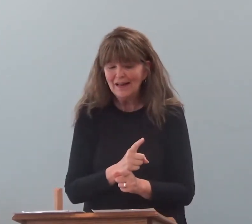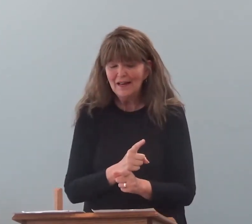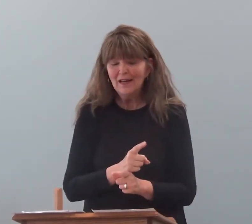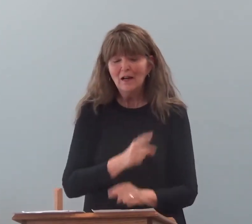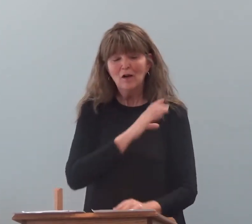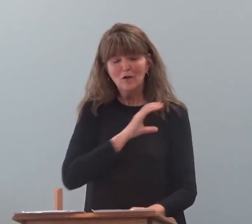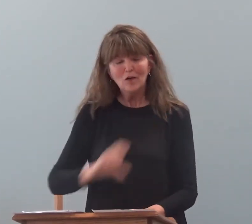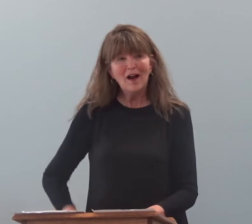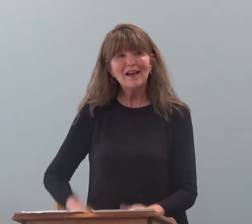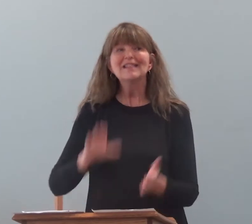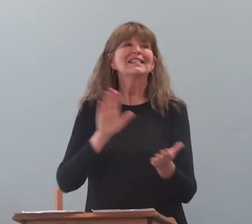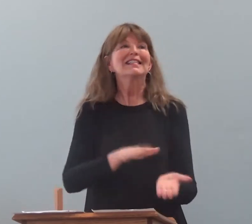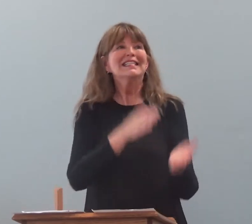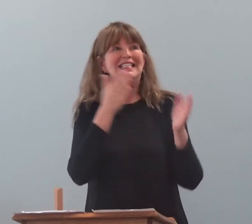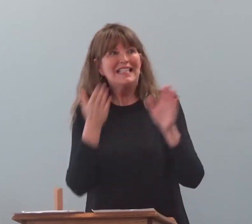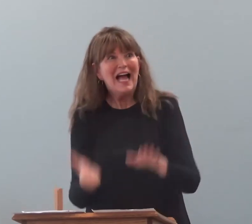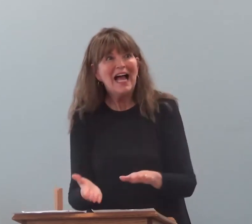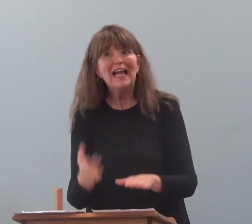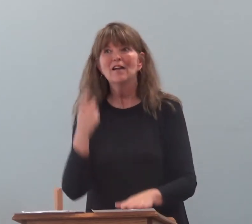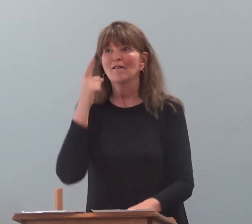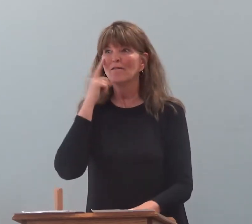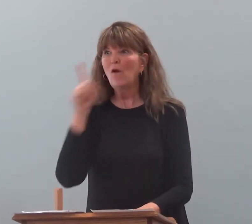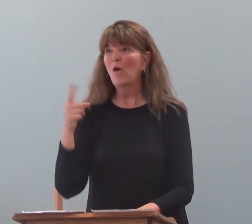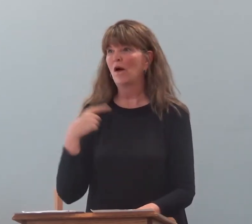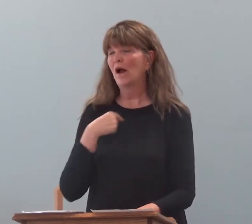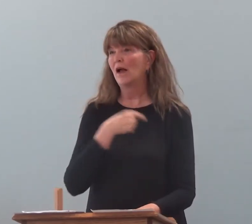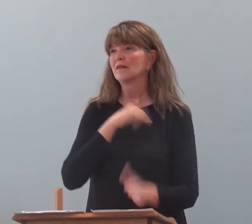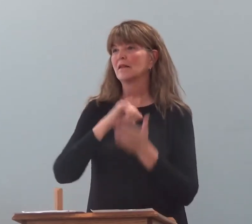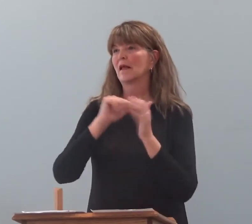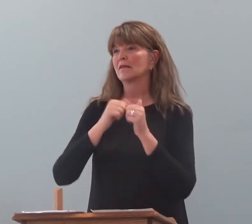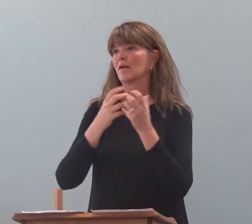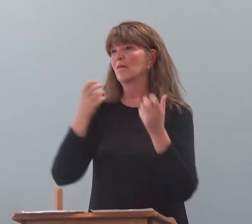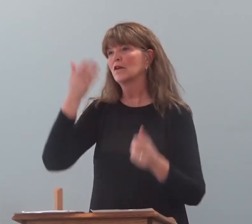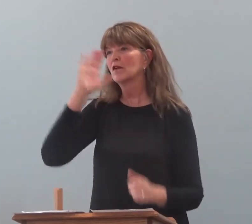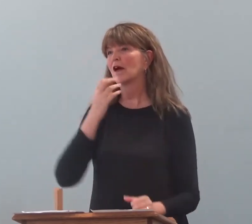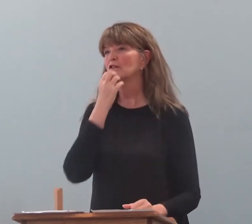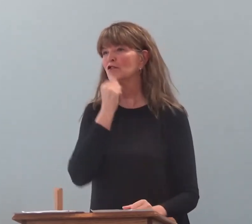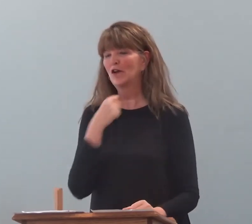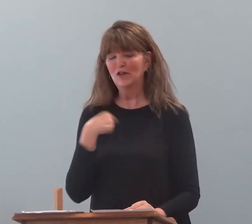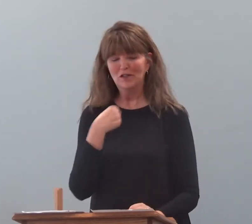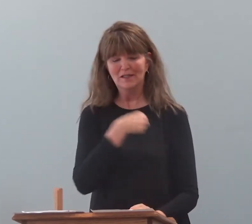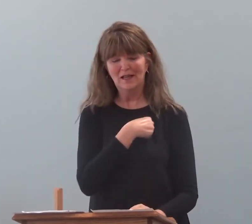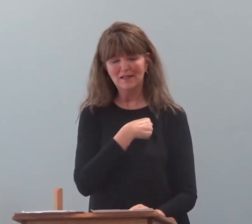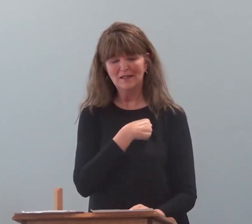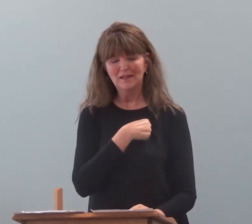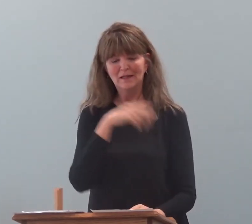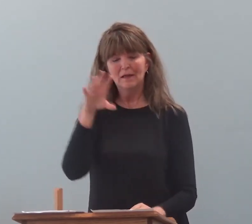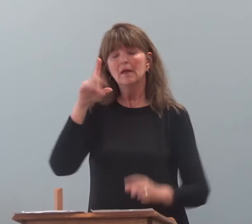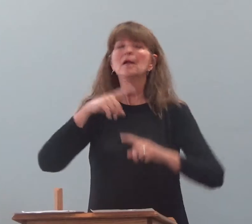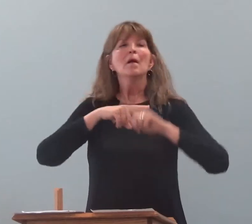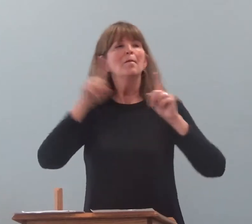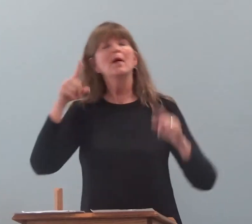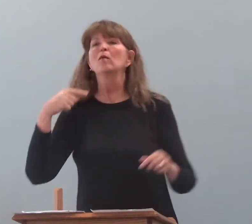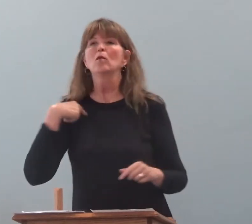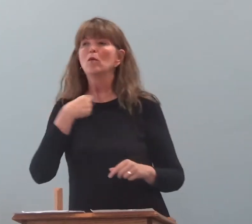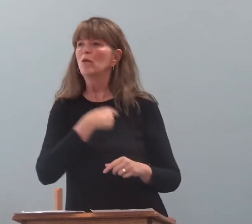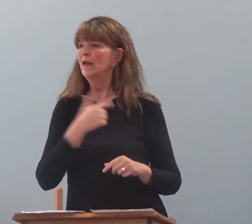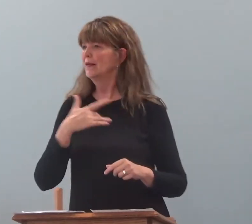so incredibly special in God's eyes that Jesus Christ died for us, and that shows just how much God